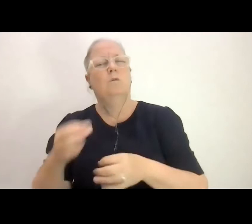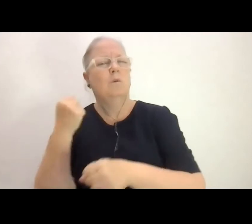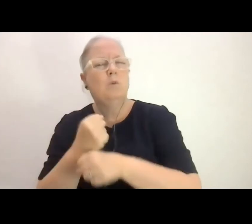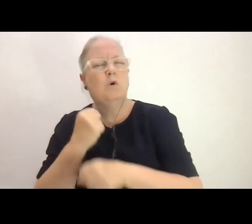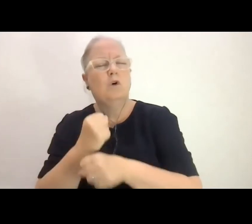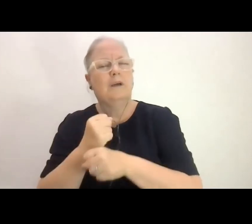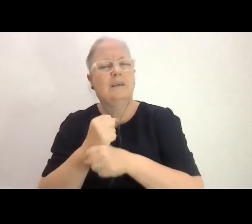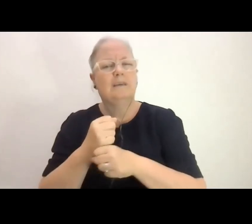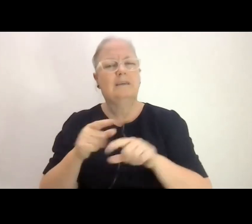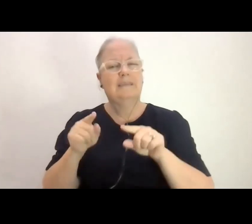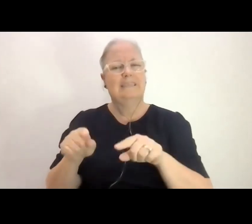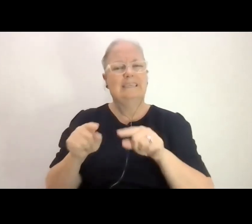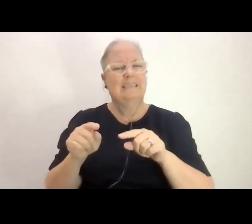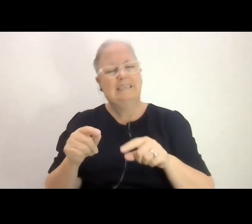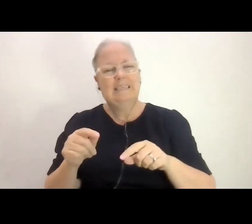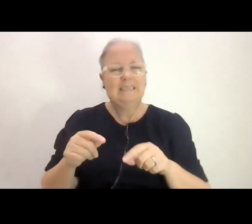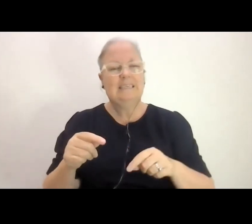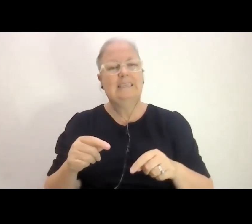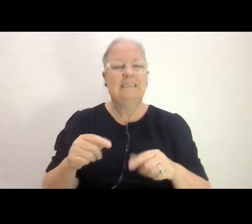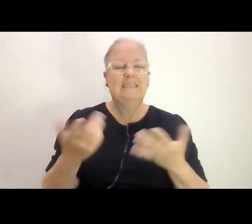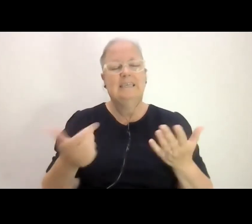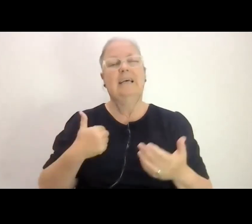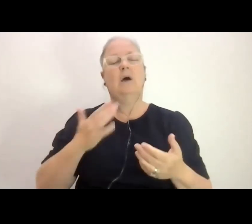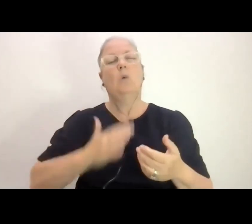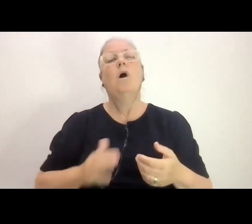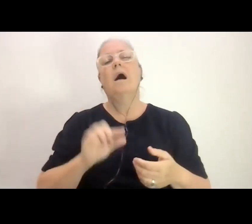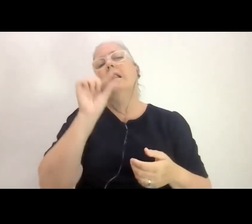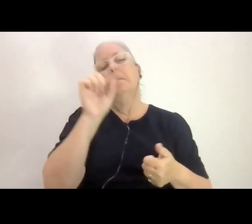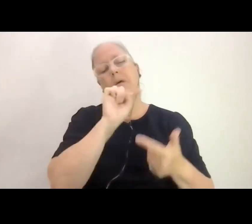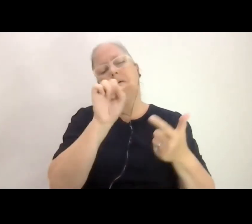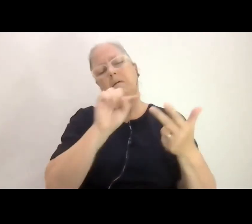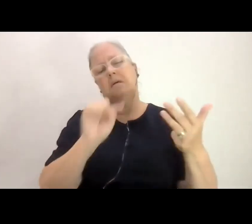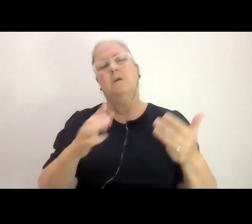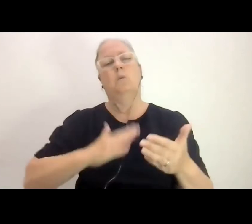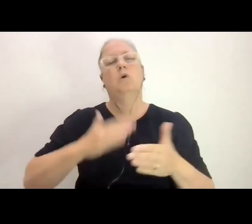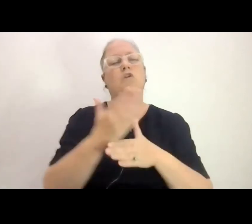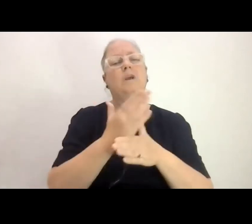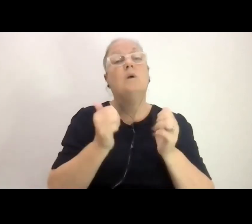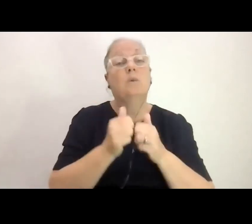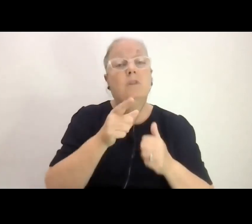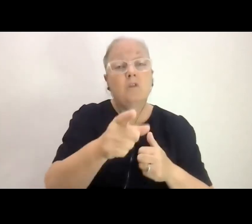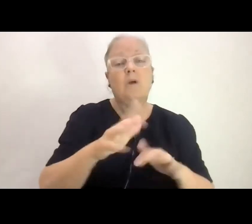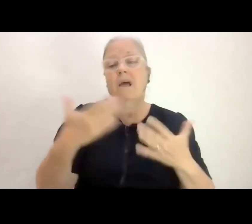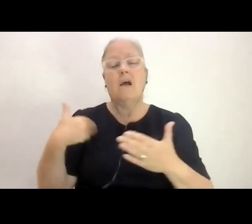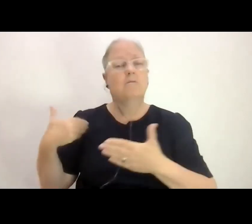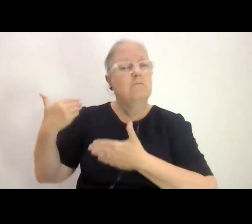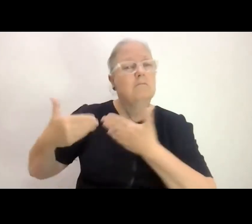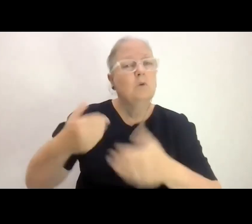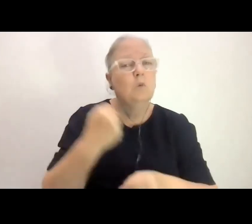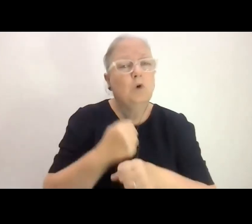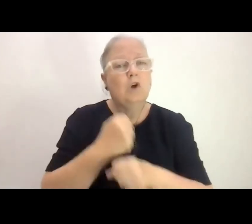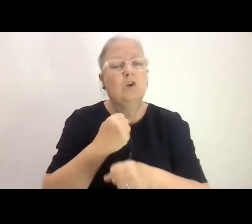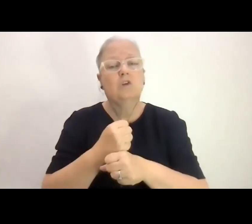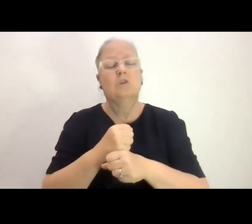is something that I just would like to share as part of the work that we have been engaged through facilitating the discussion